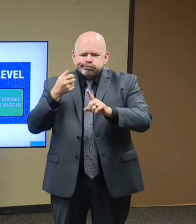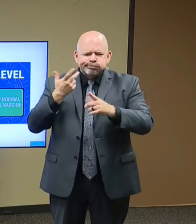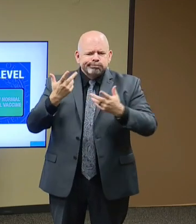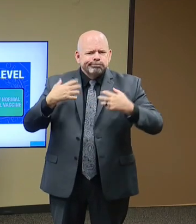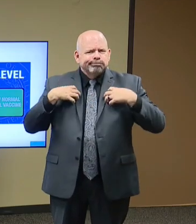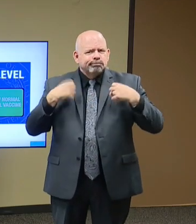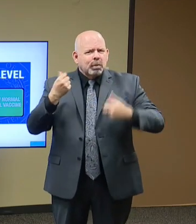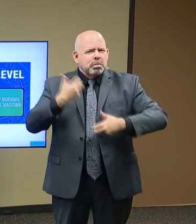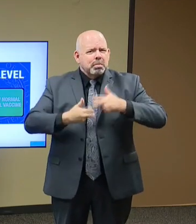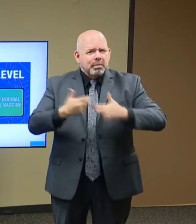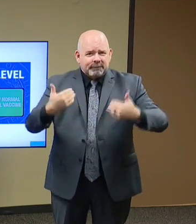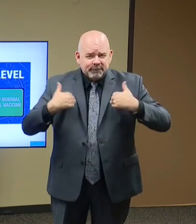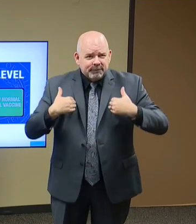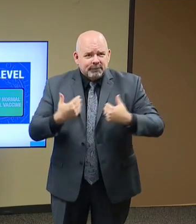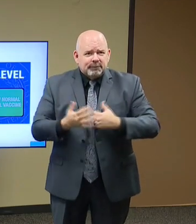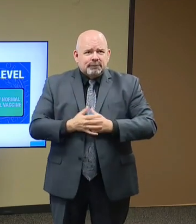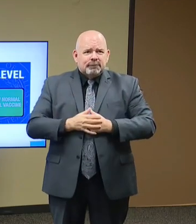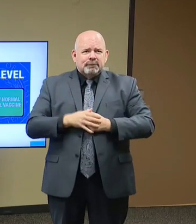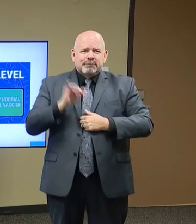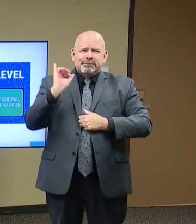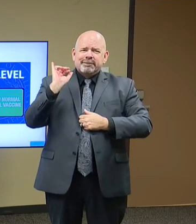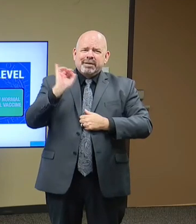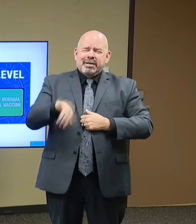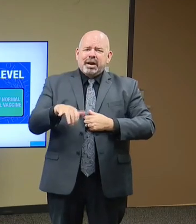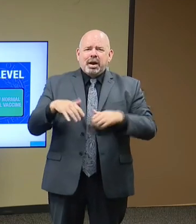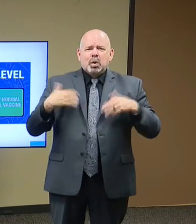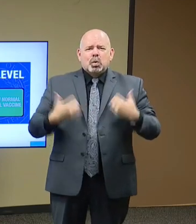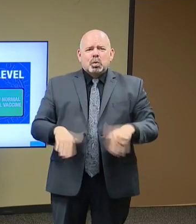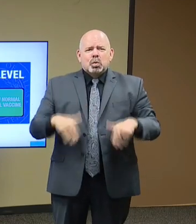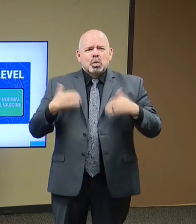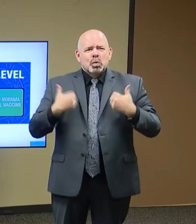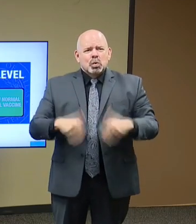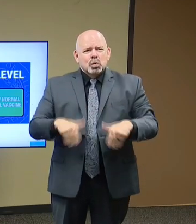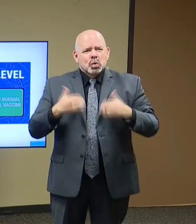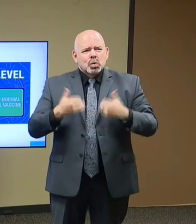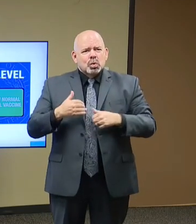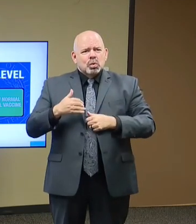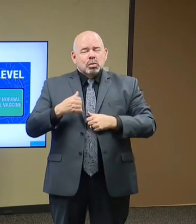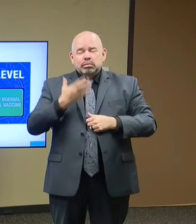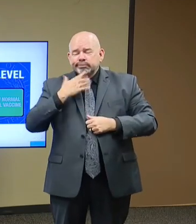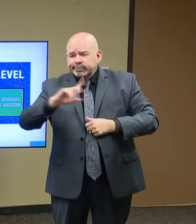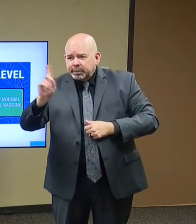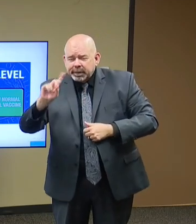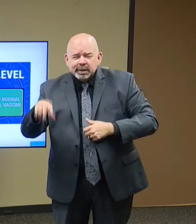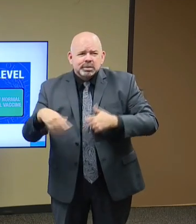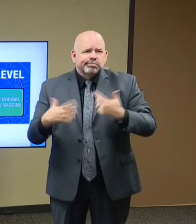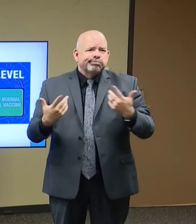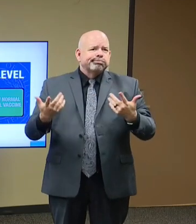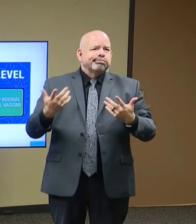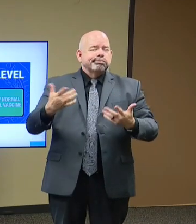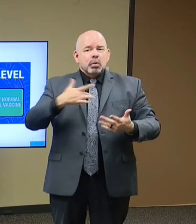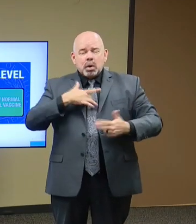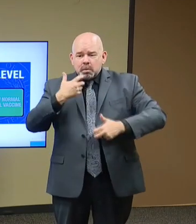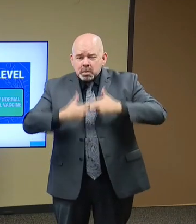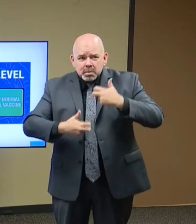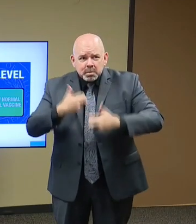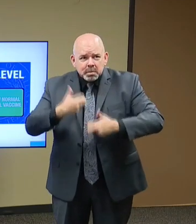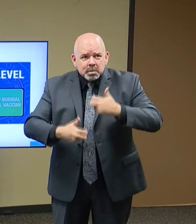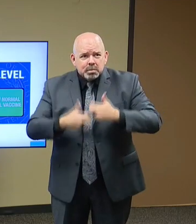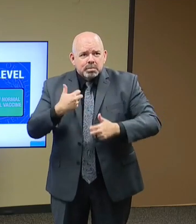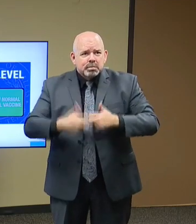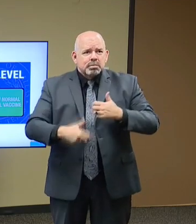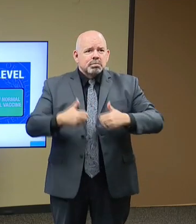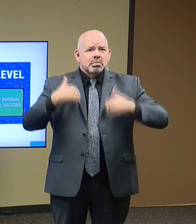includes diabetes and obesity, or high blood pressure, heart condition, lung